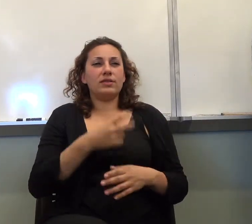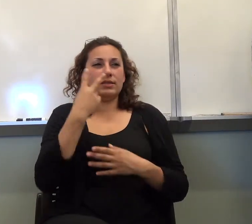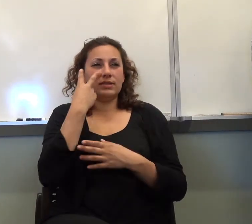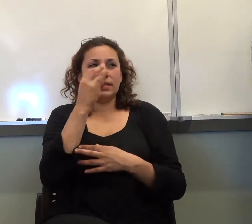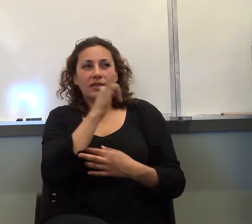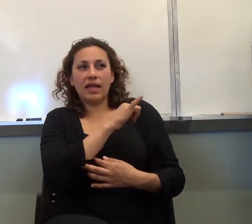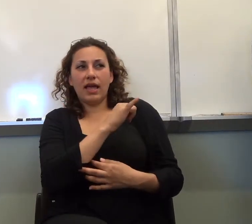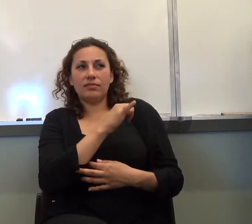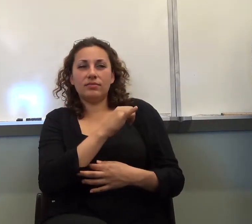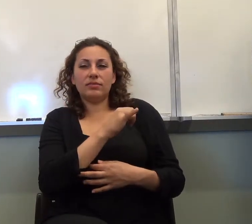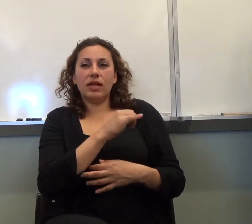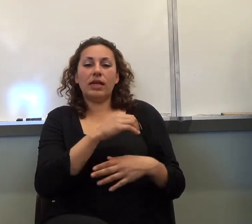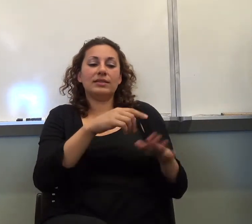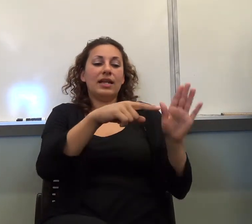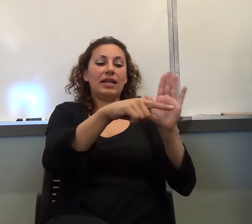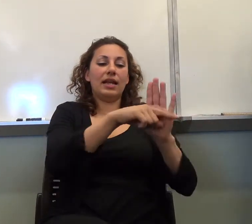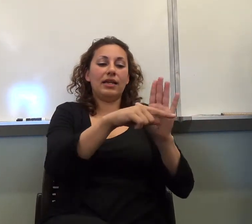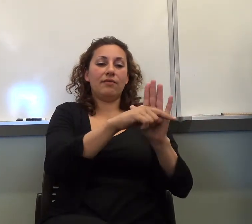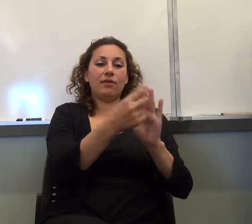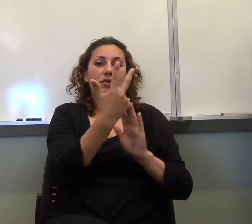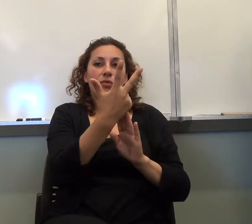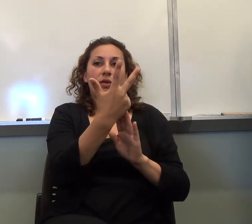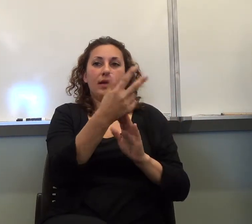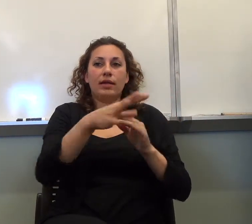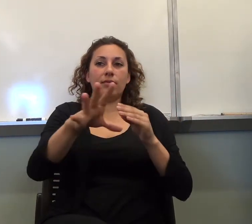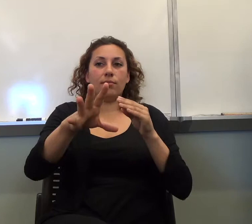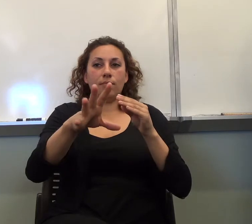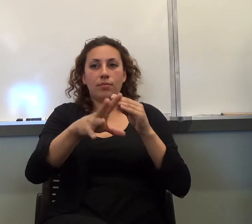minus 3 added to itself 2 times.